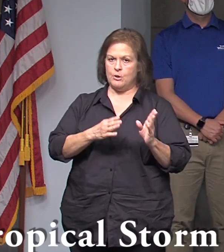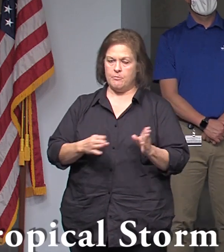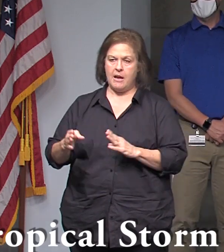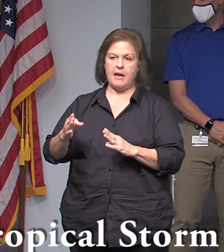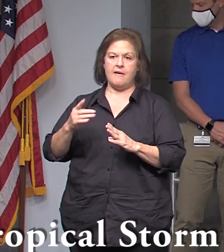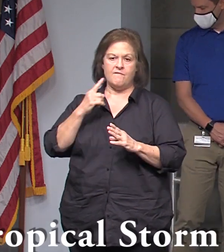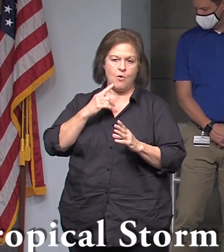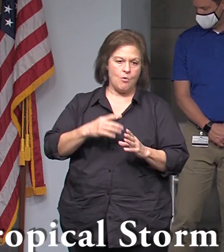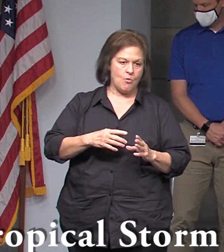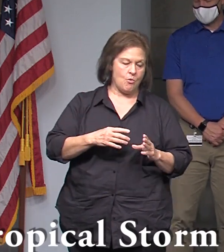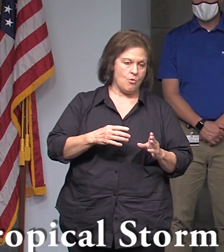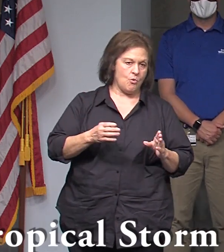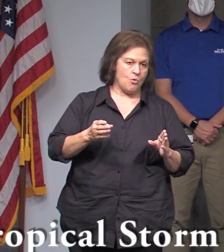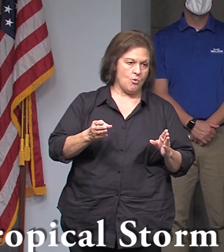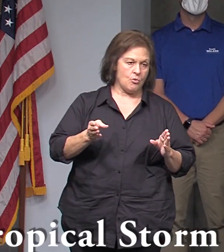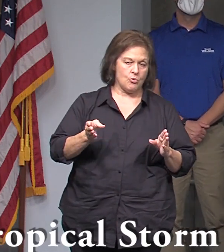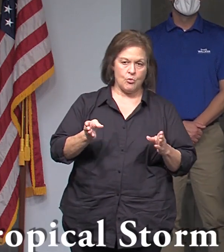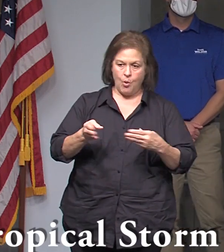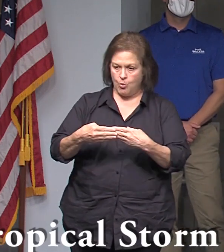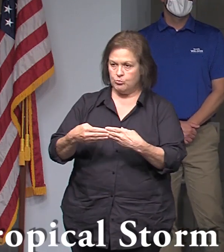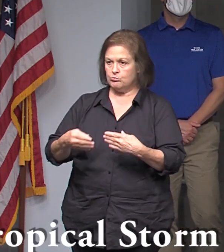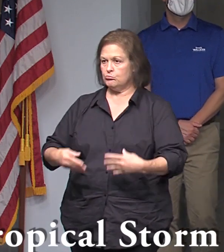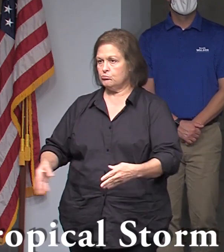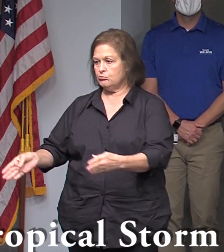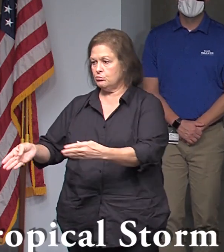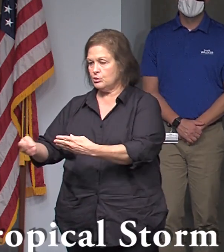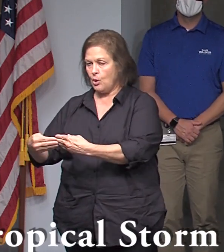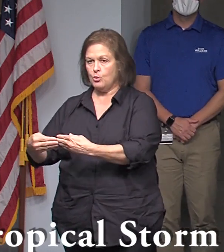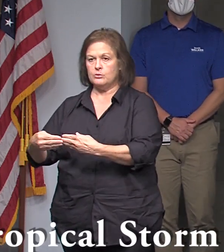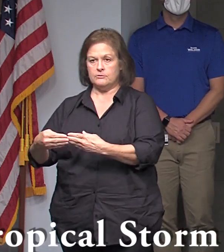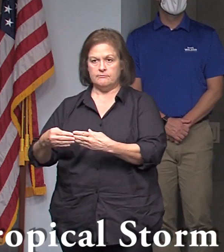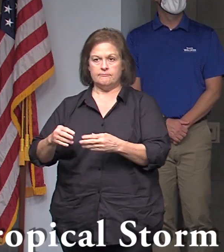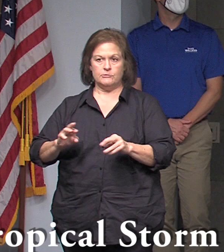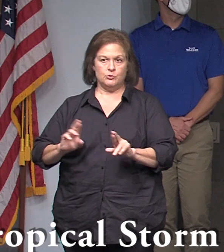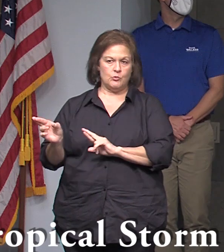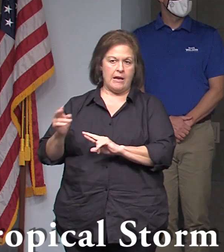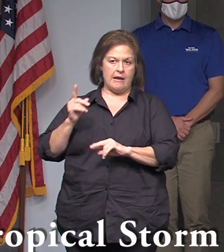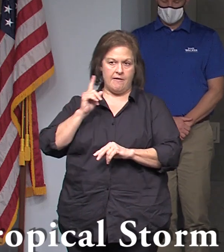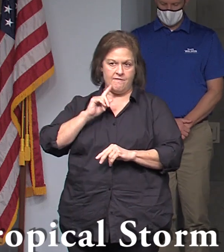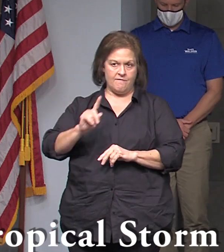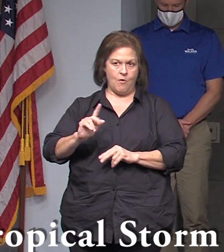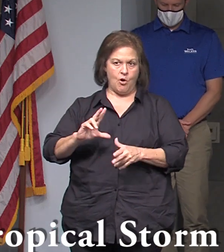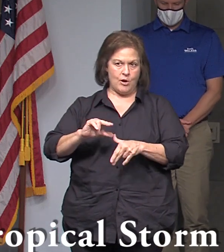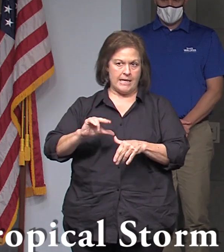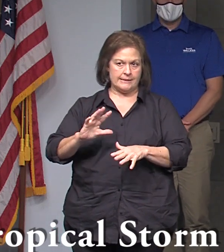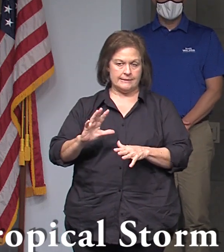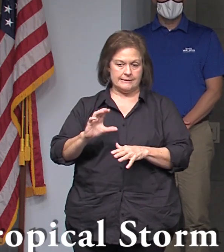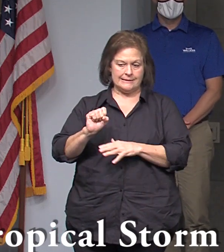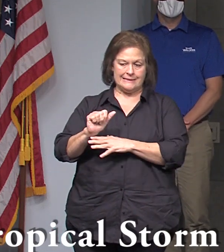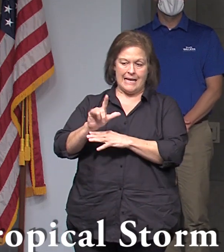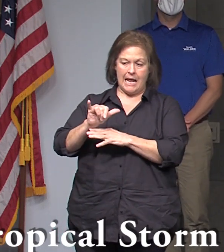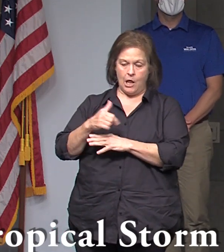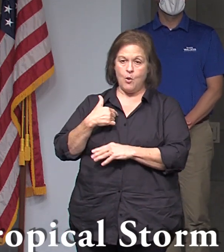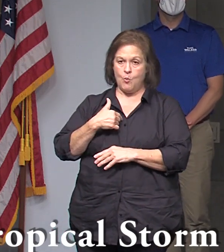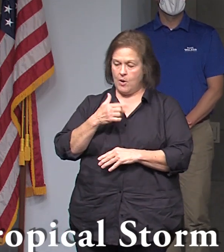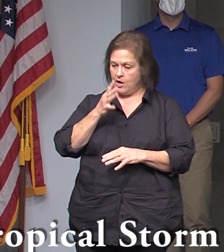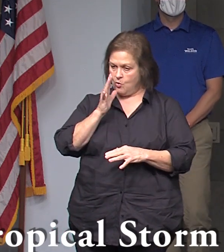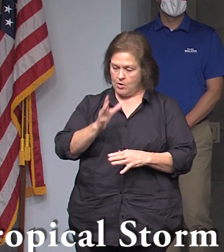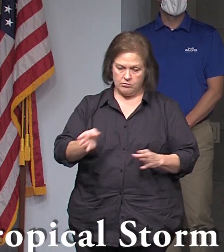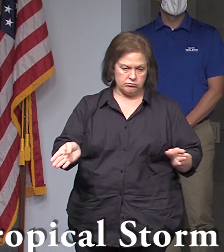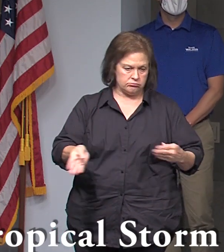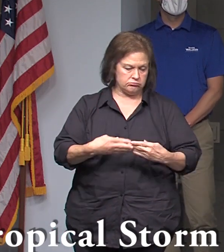for closures of all floodgates in advance of Hurricane Sally. We will close all of our hurricane